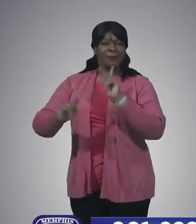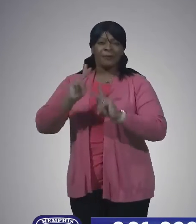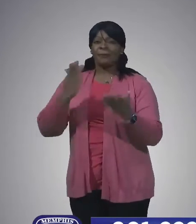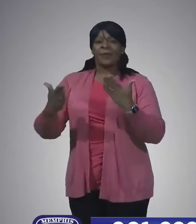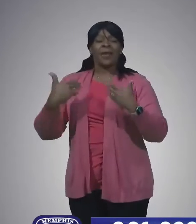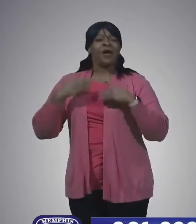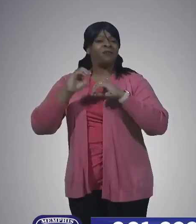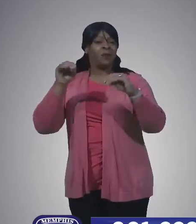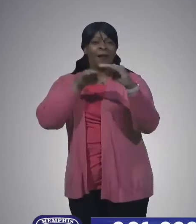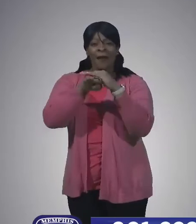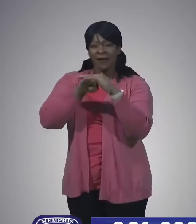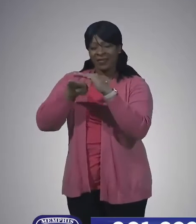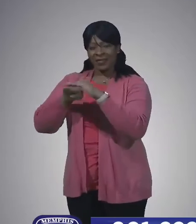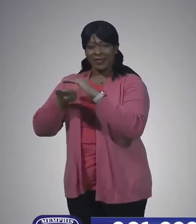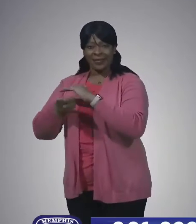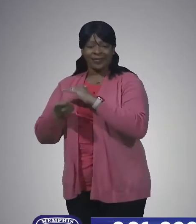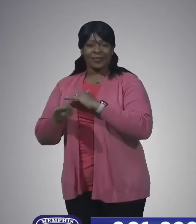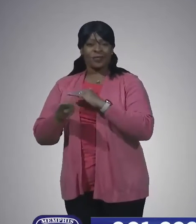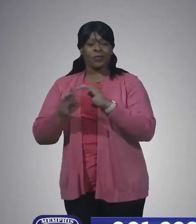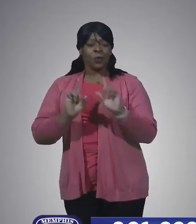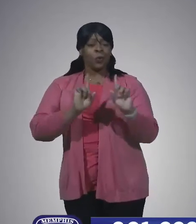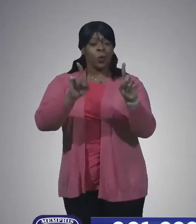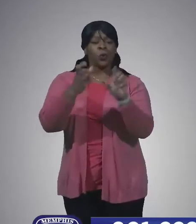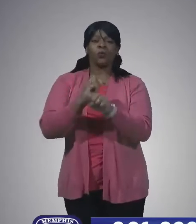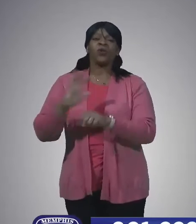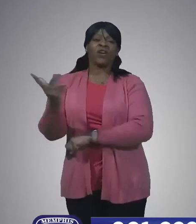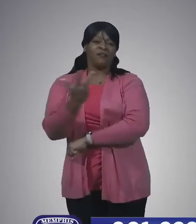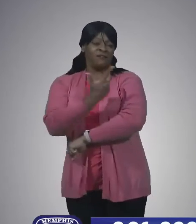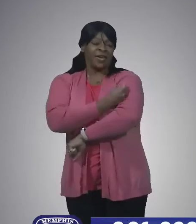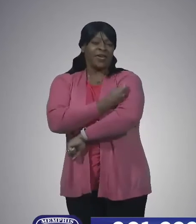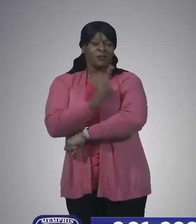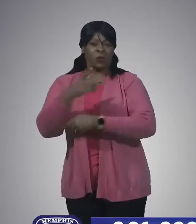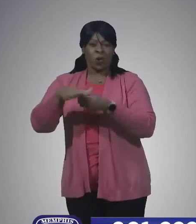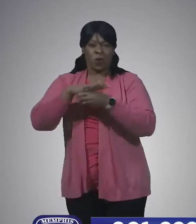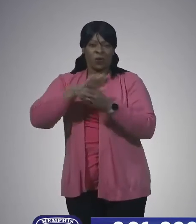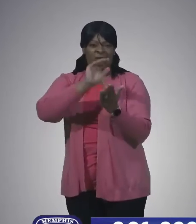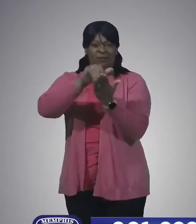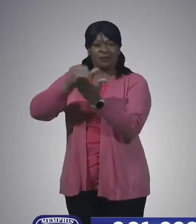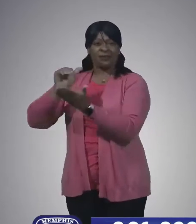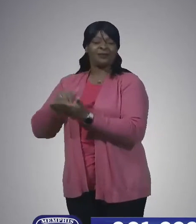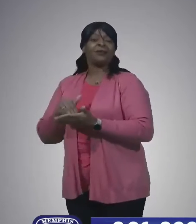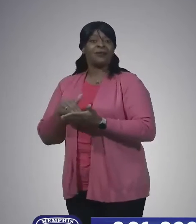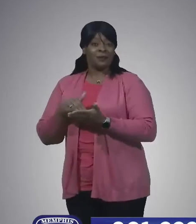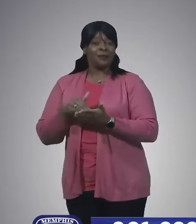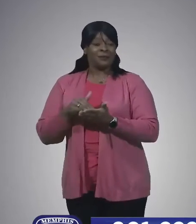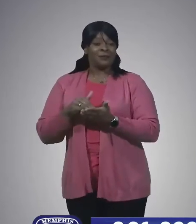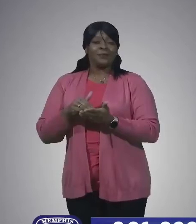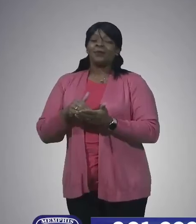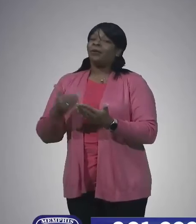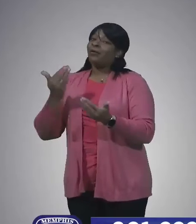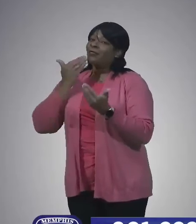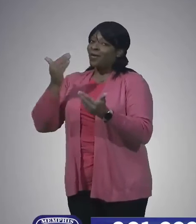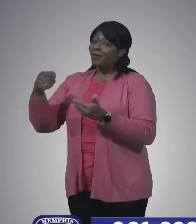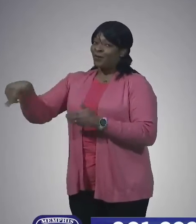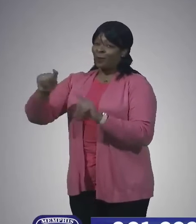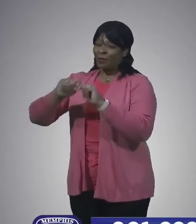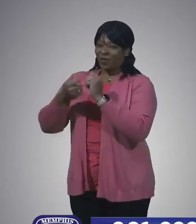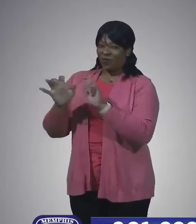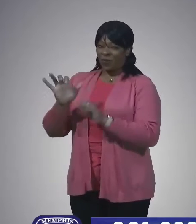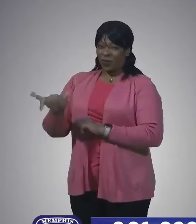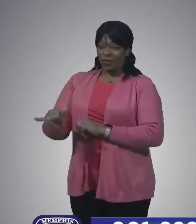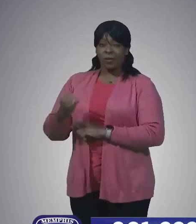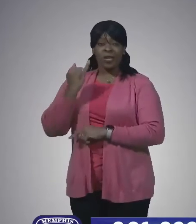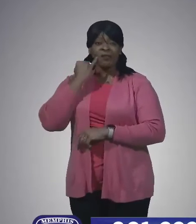have access to get out and get a vaccine at one of the local sites. So I really appreciate them. If you